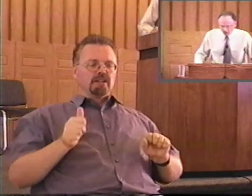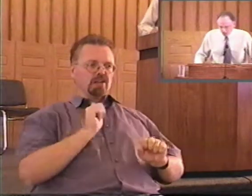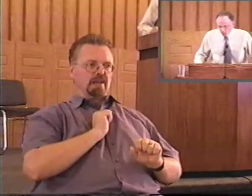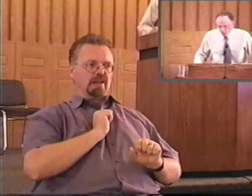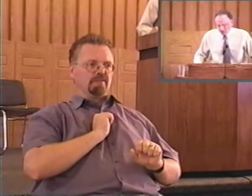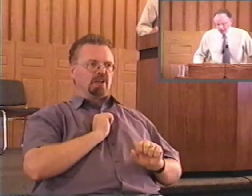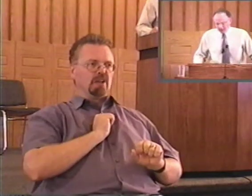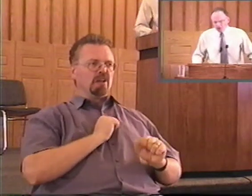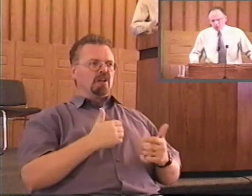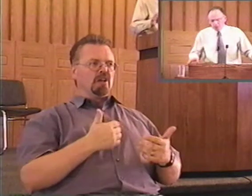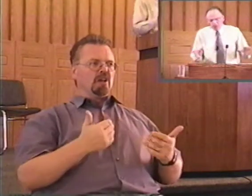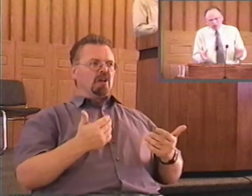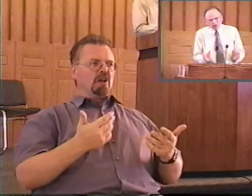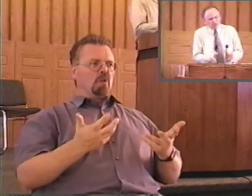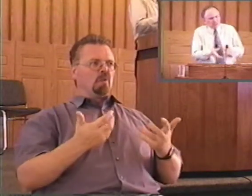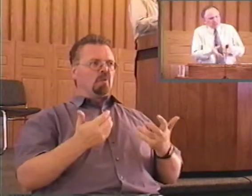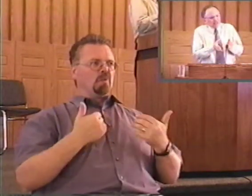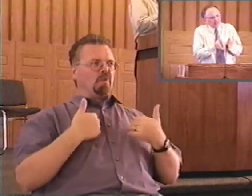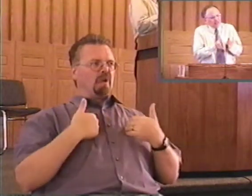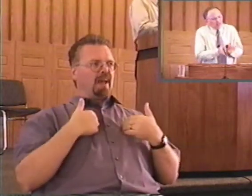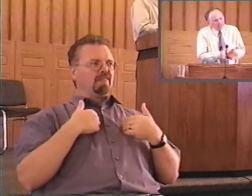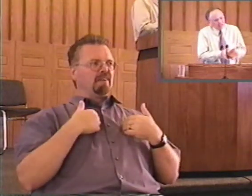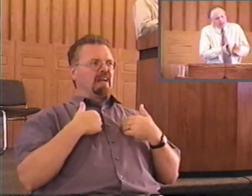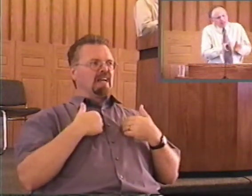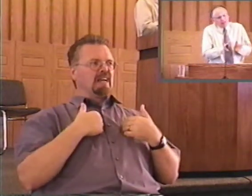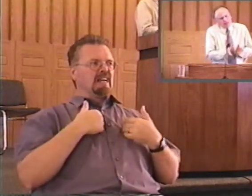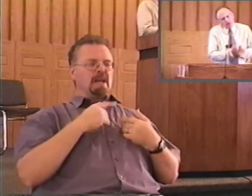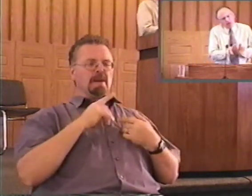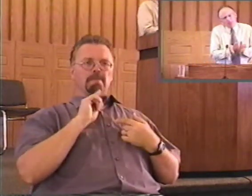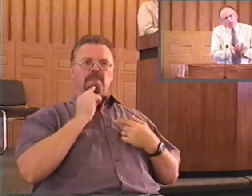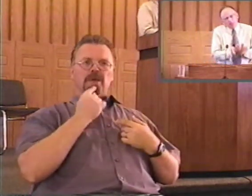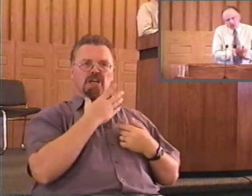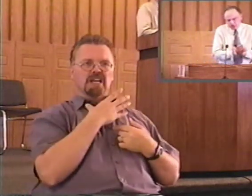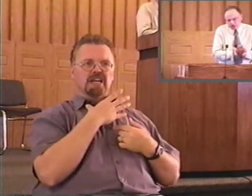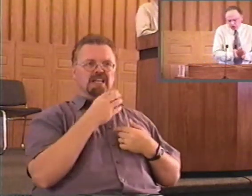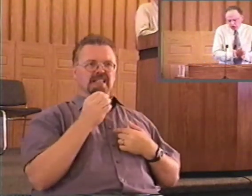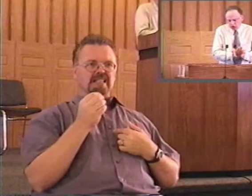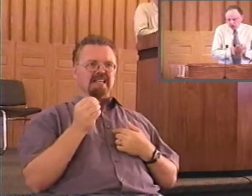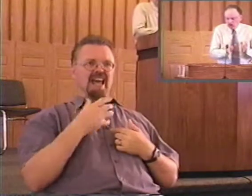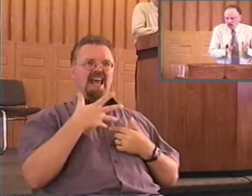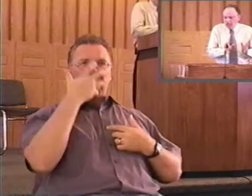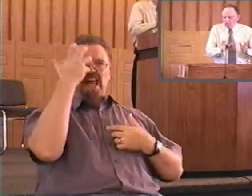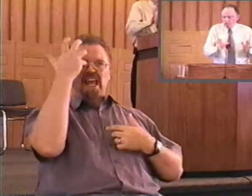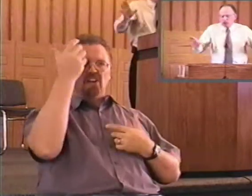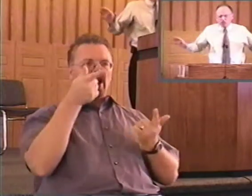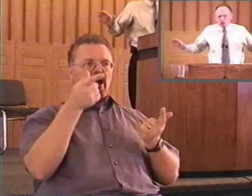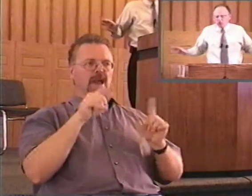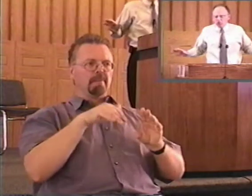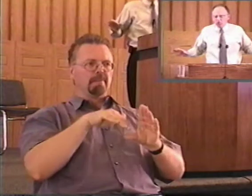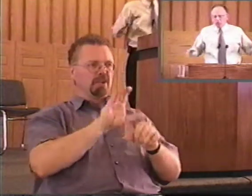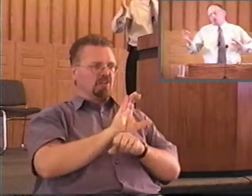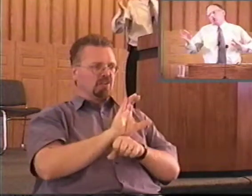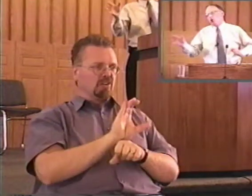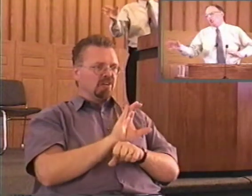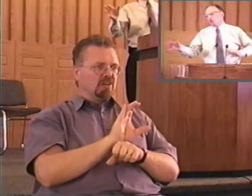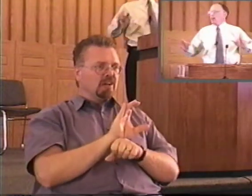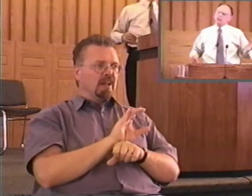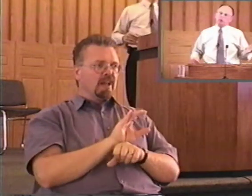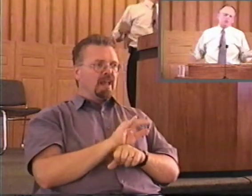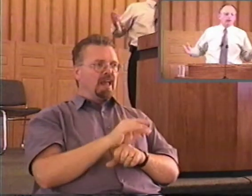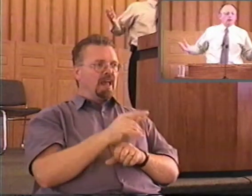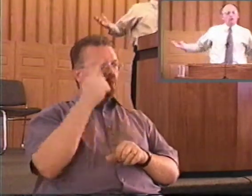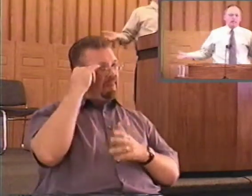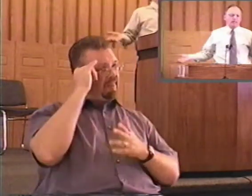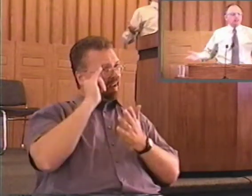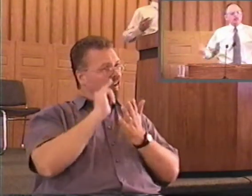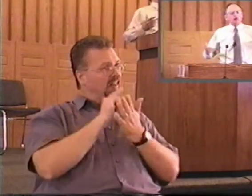of anger. We allow bitterness and cliques to develop within the church. And we just assume that church